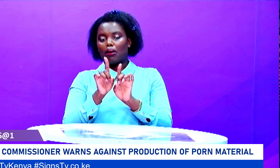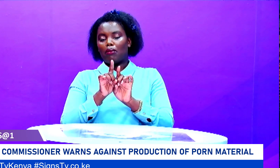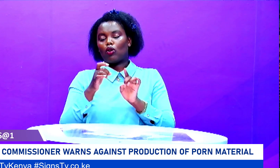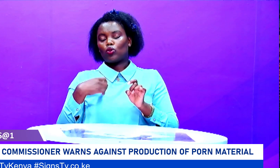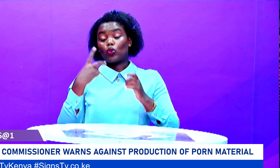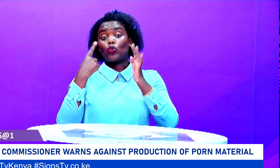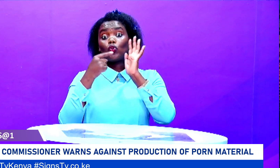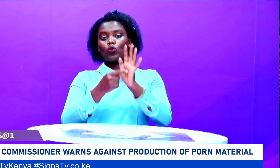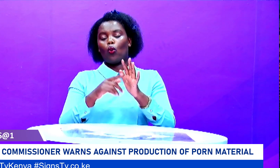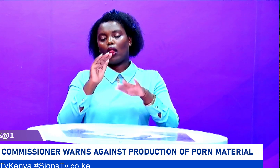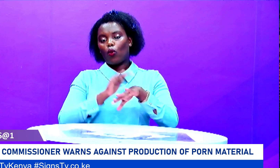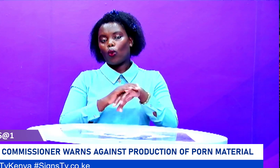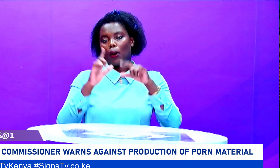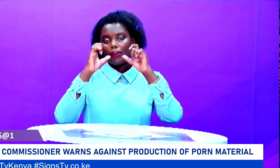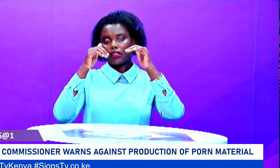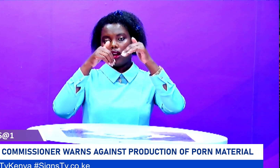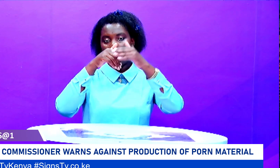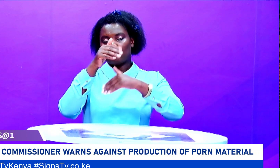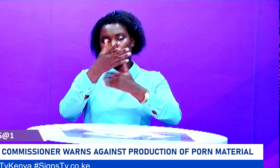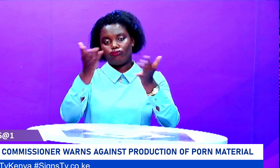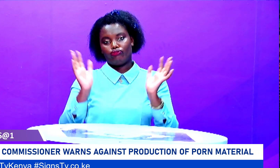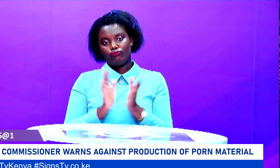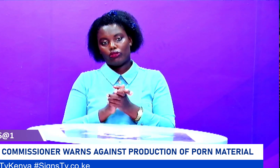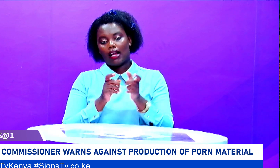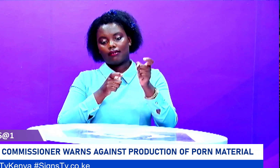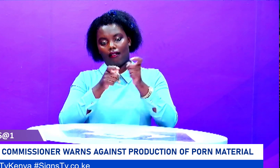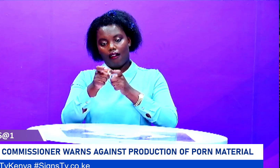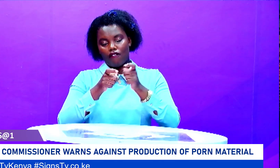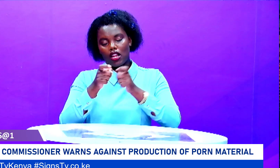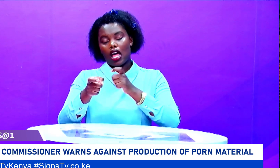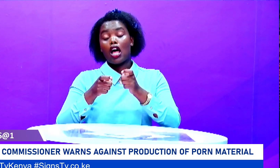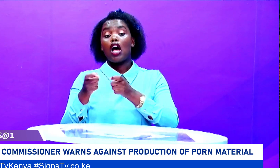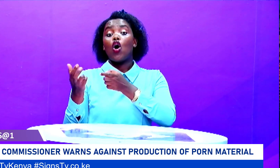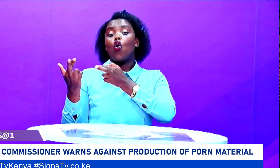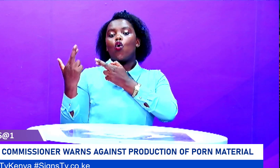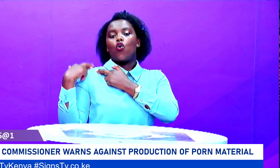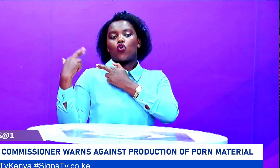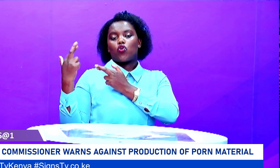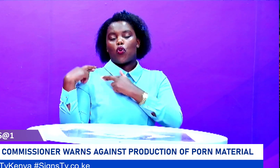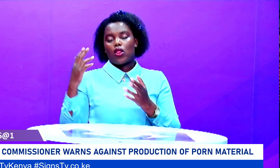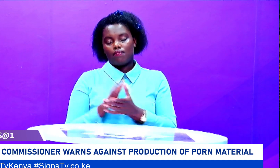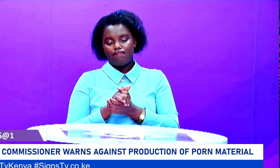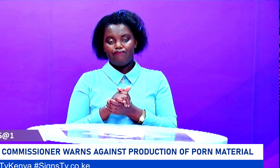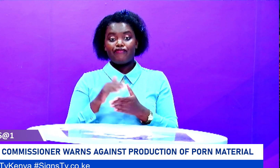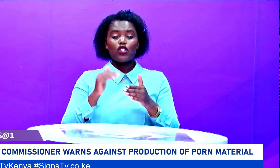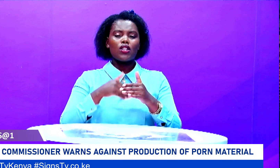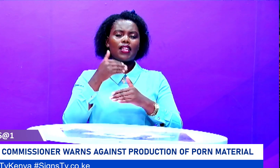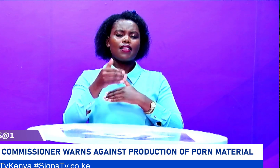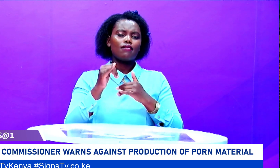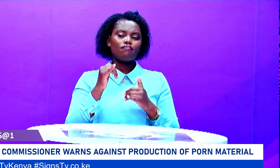end. Also, we'll see a good picture, we'll show a good picture out there and show a